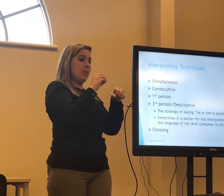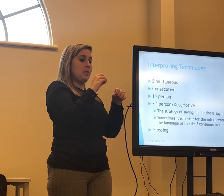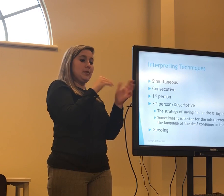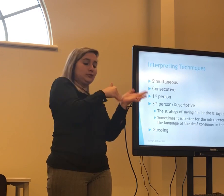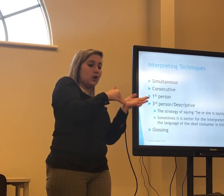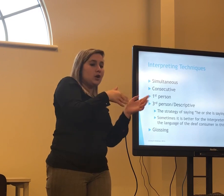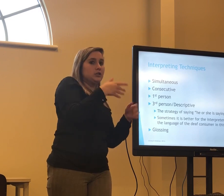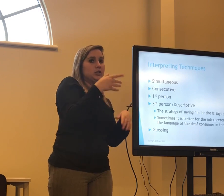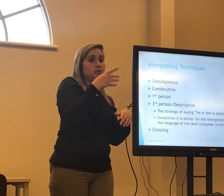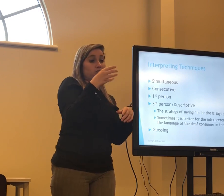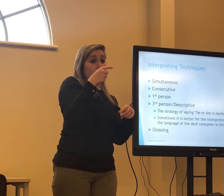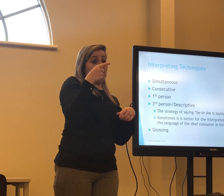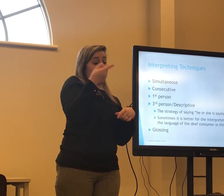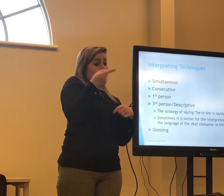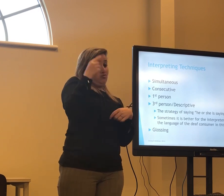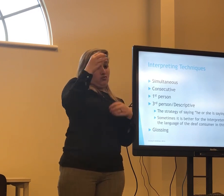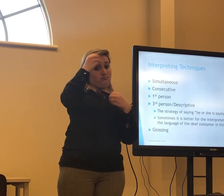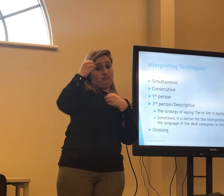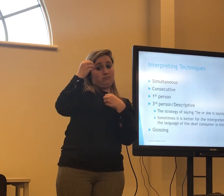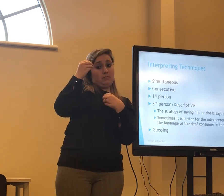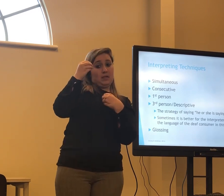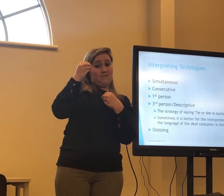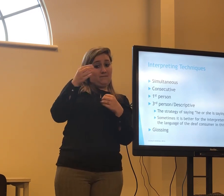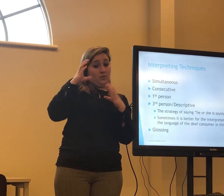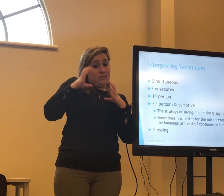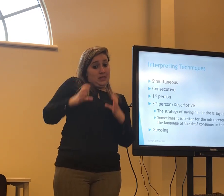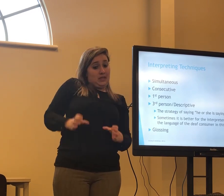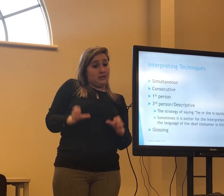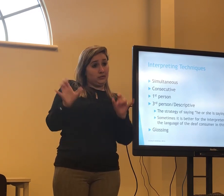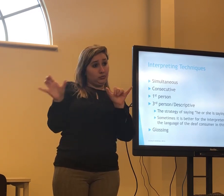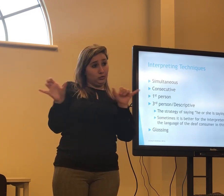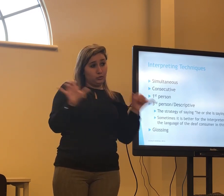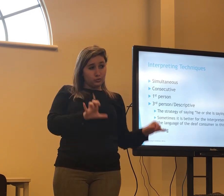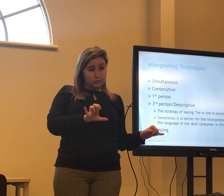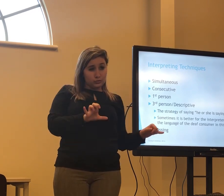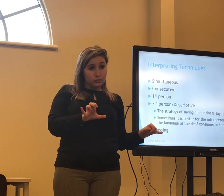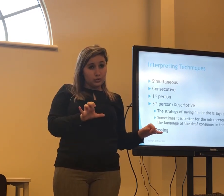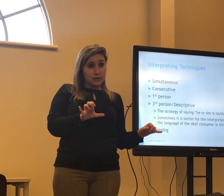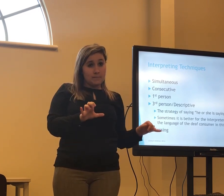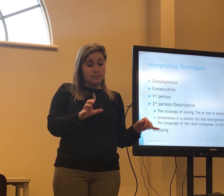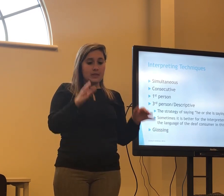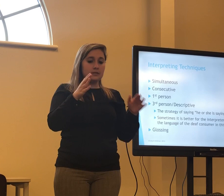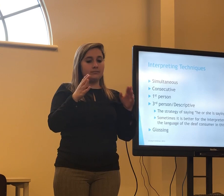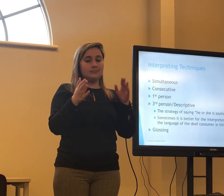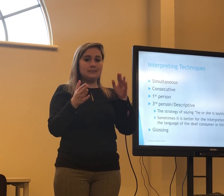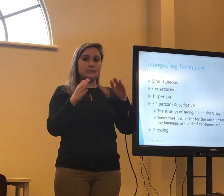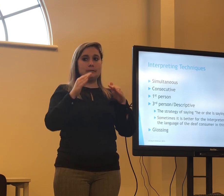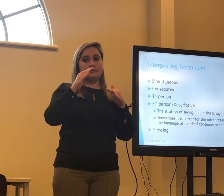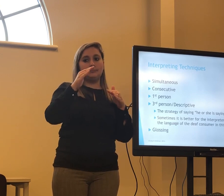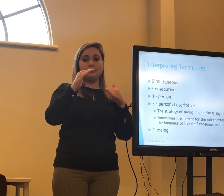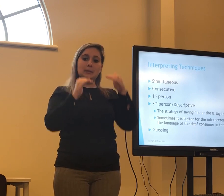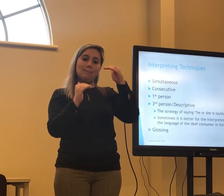they ever see that as rude, or like what's the balance of that? It's a balance. That's a good word. Very good word.